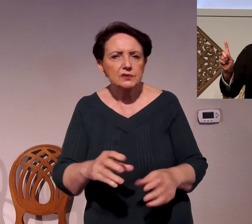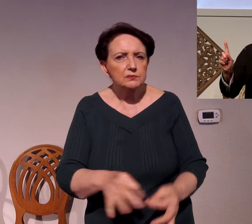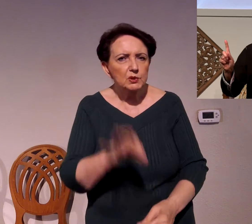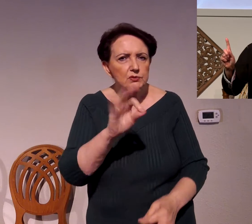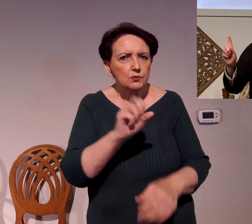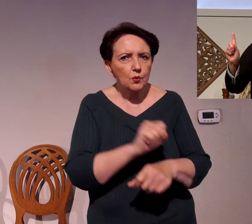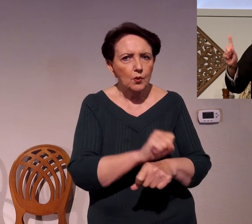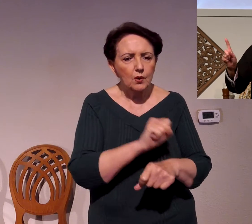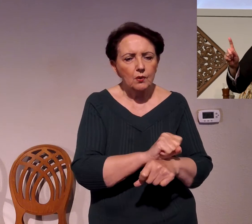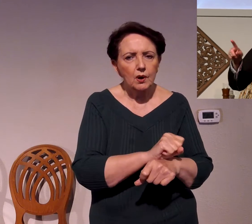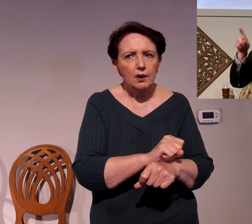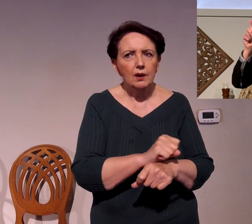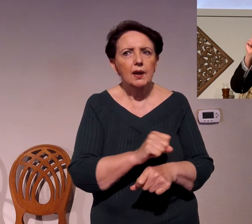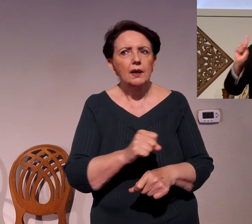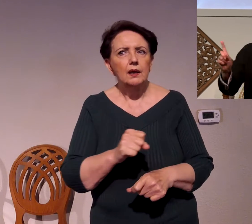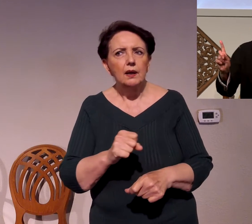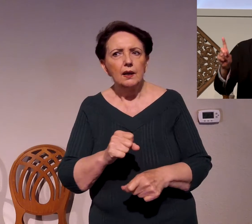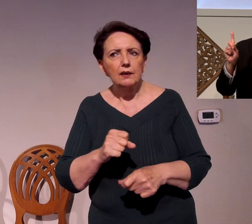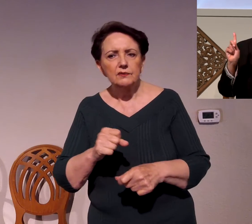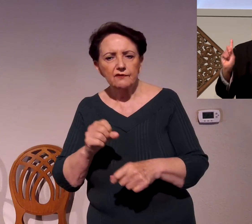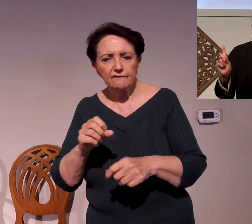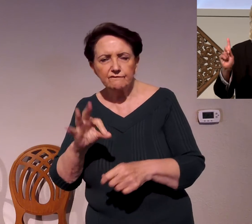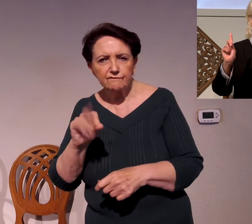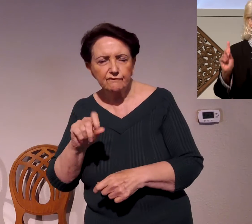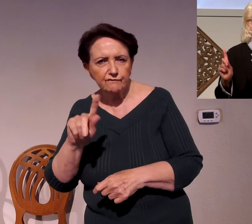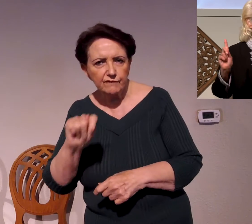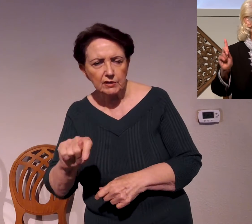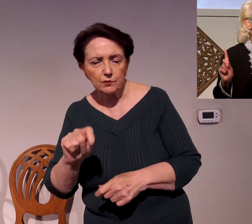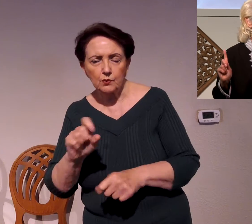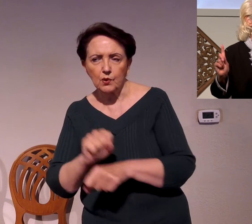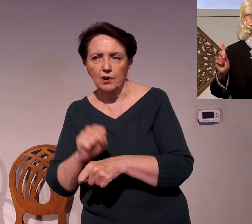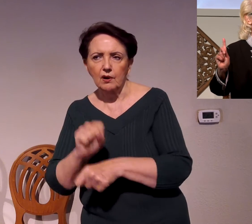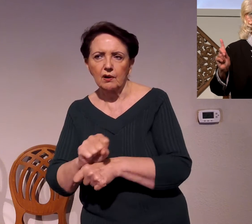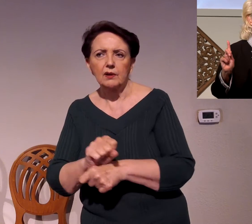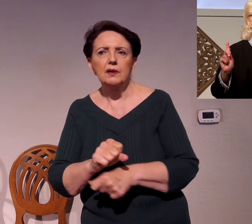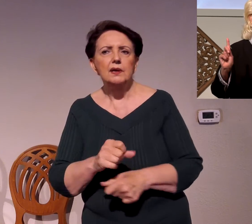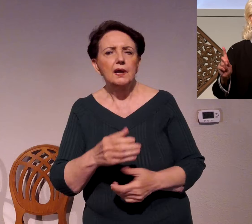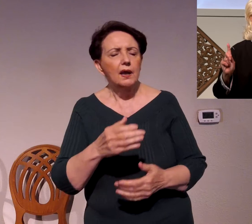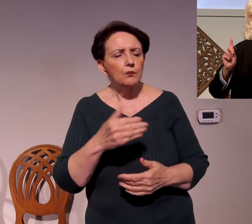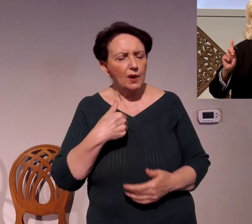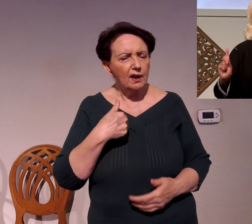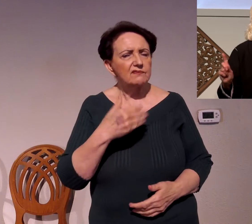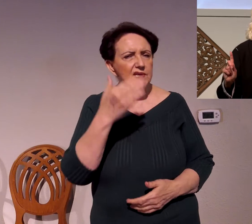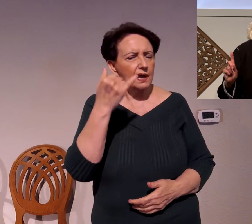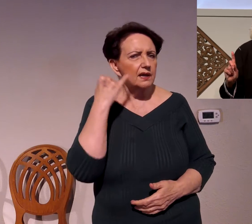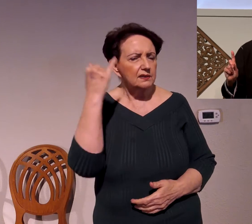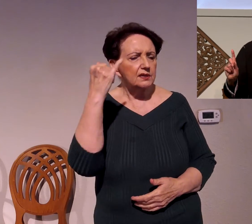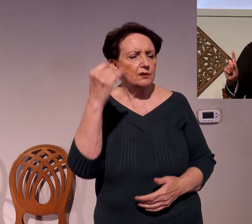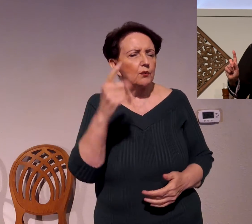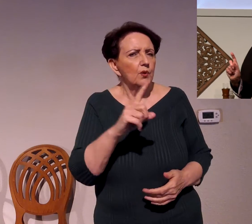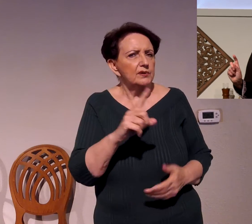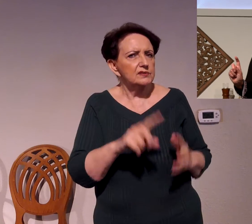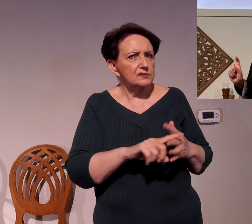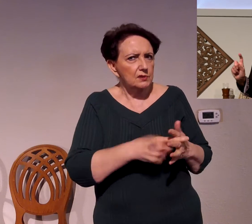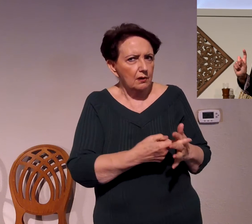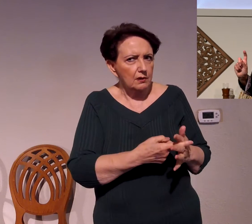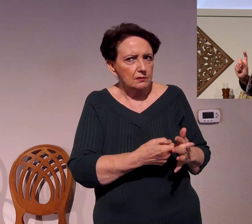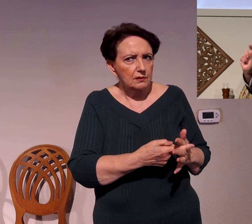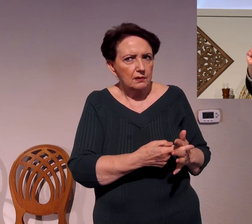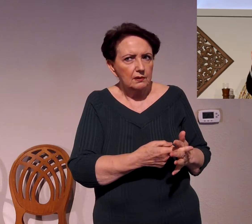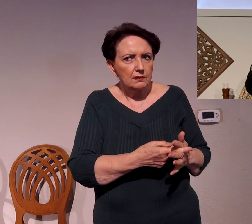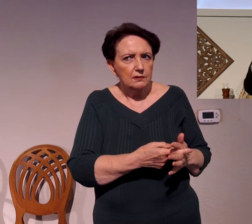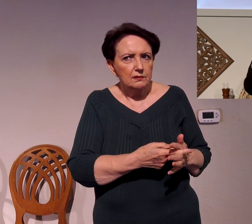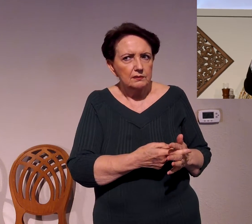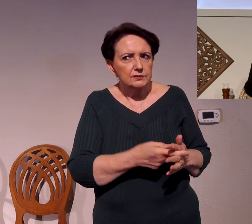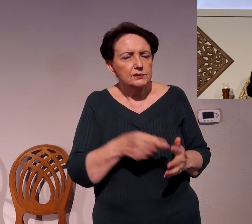and we will do the legwork, and we have some idea of at least where to start. Do you see?